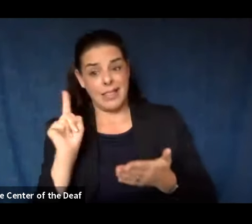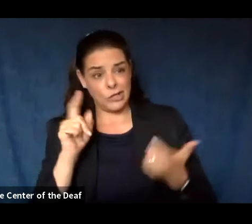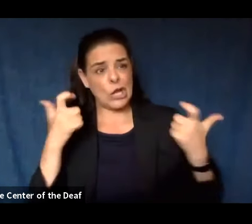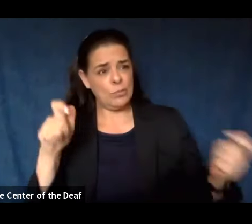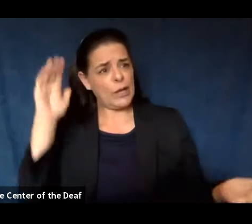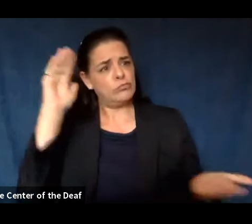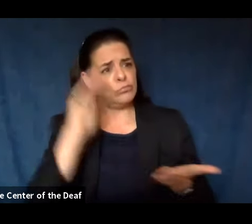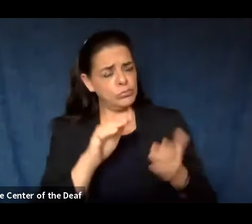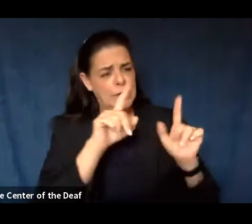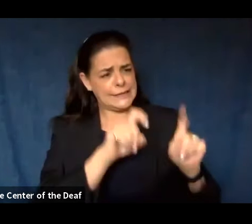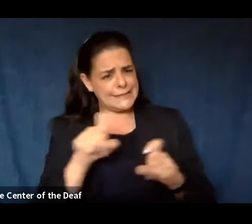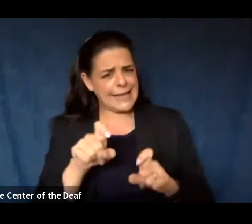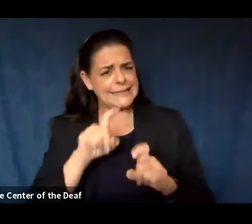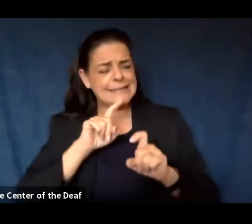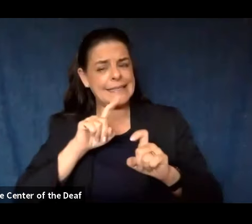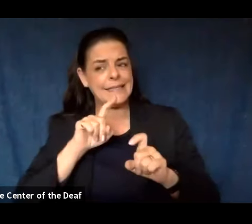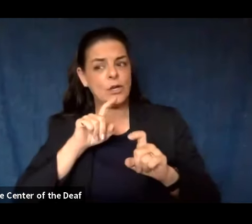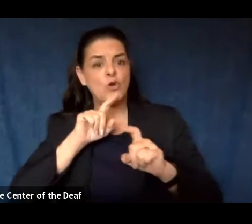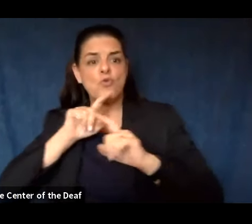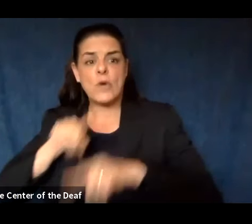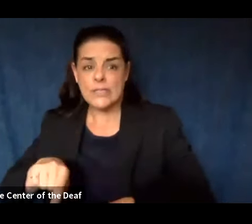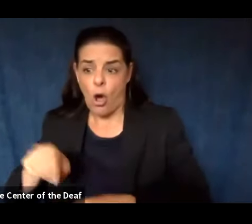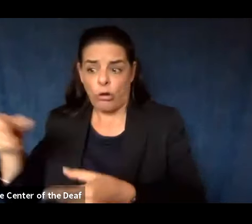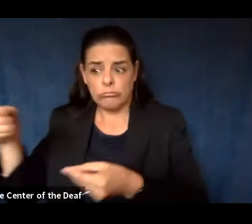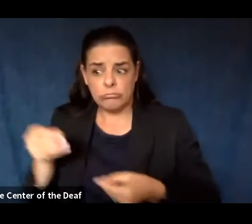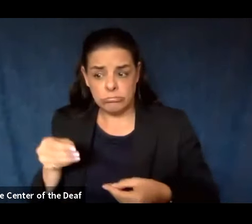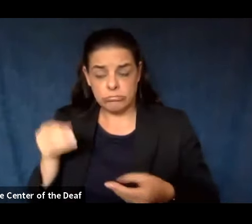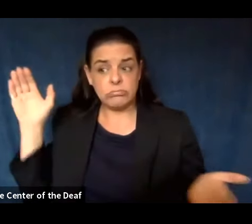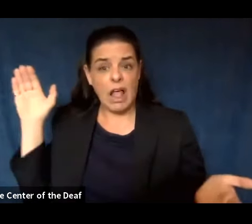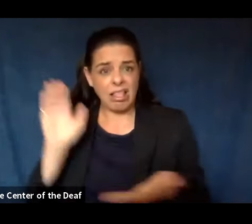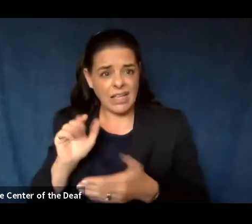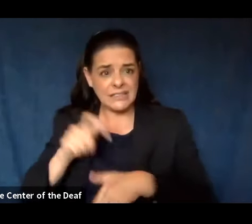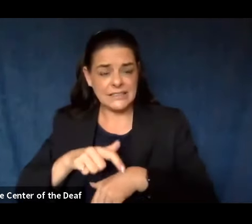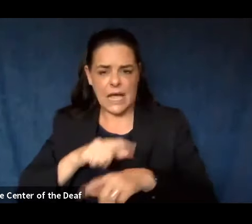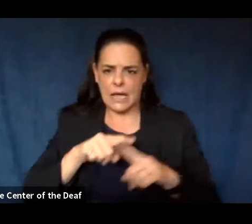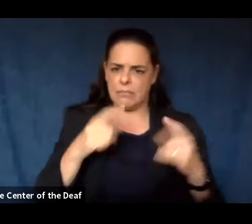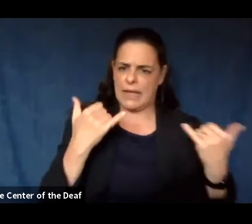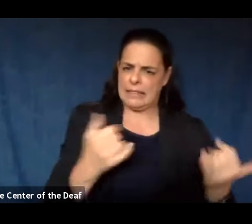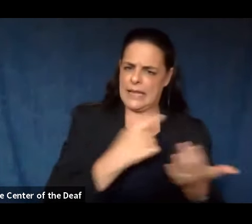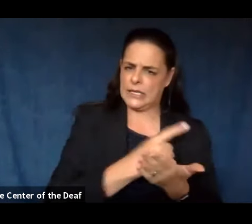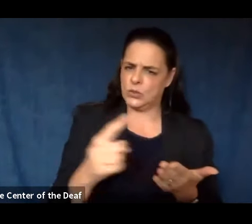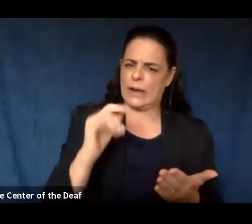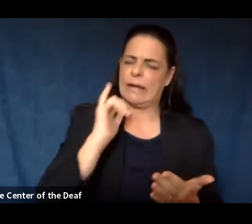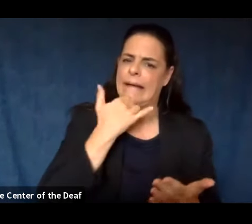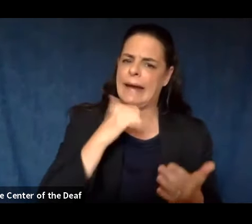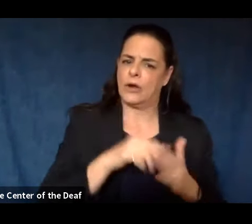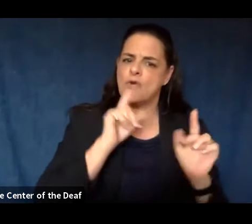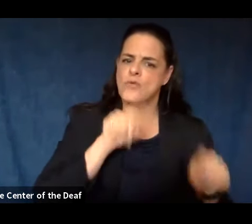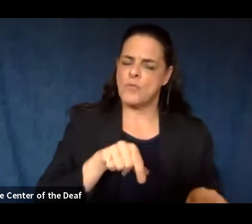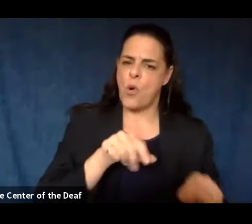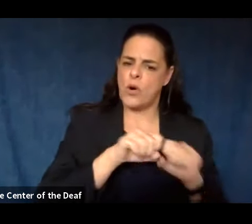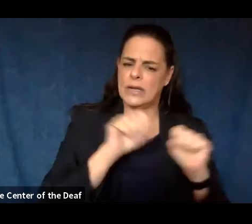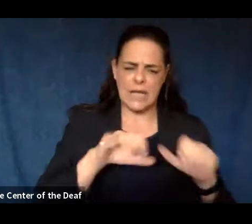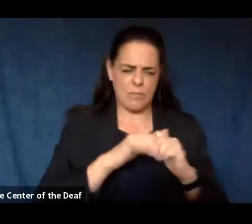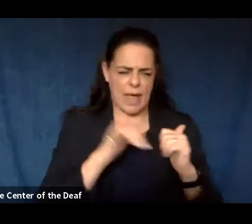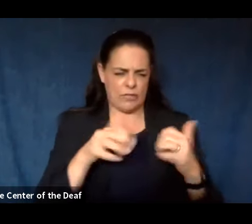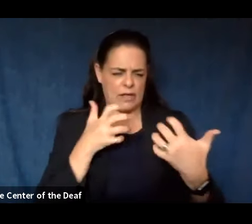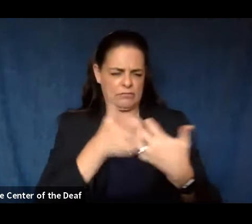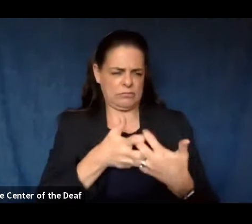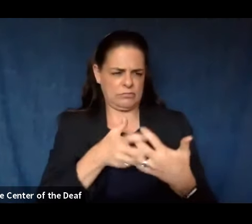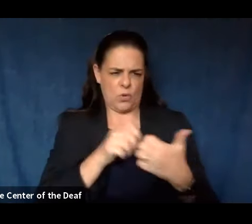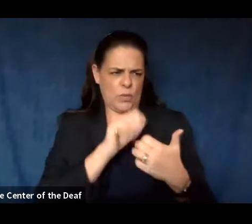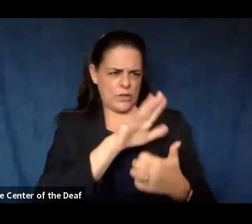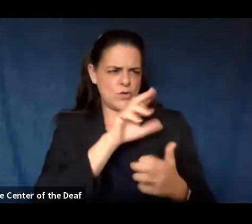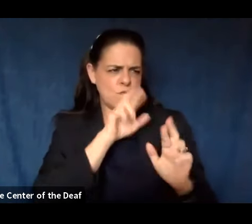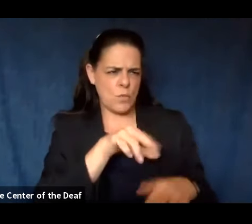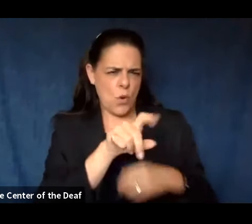in testing turnaround time. This past weekend, there were errors in the reporting system. How does that square with this stabilization you're reporting?